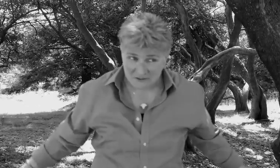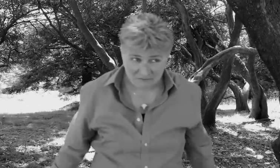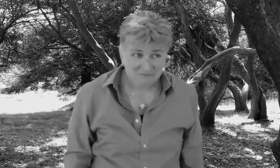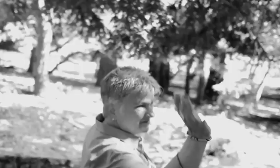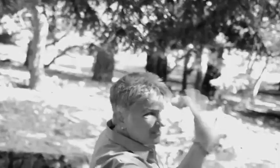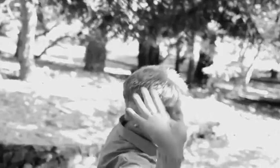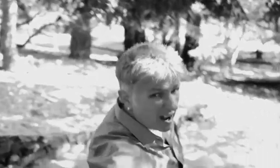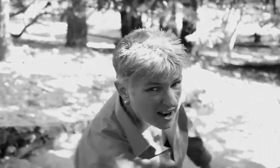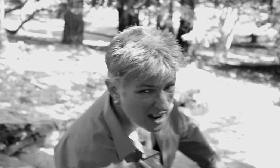Never.